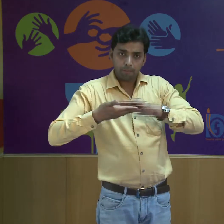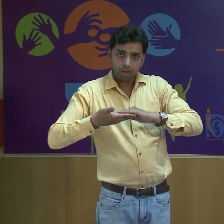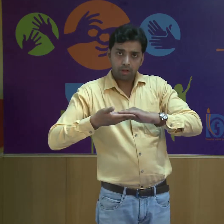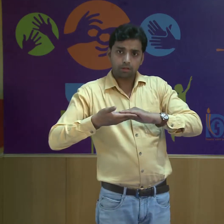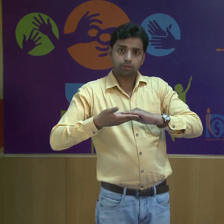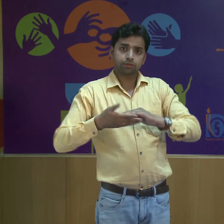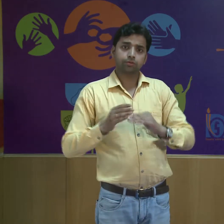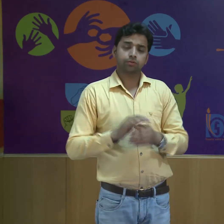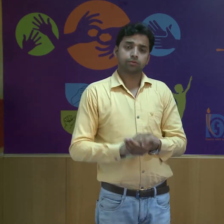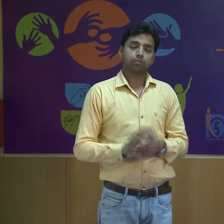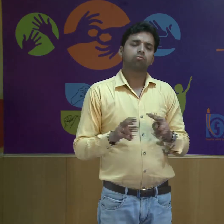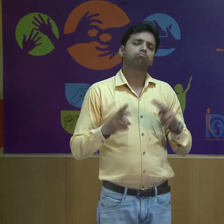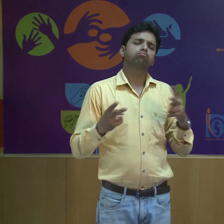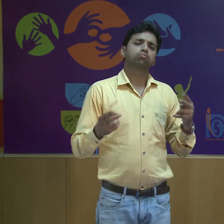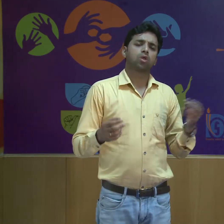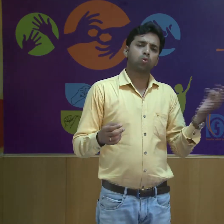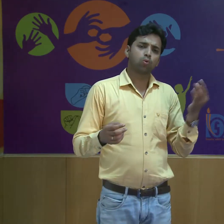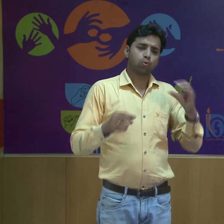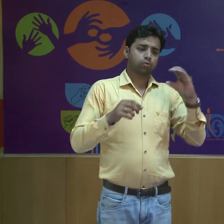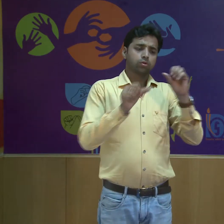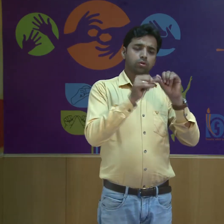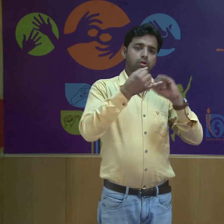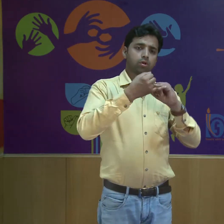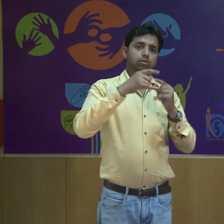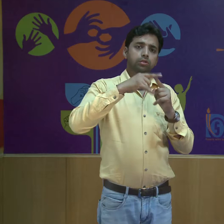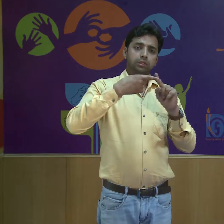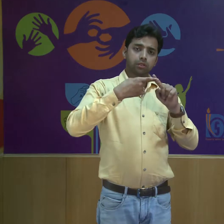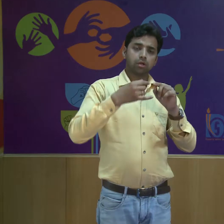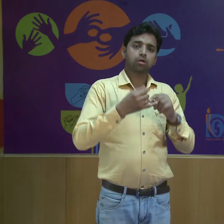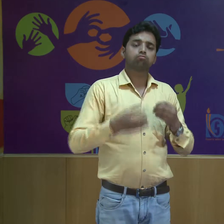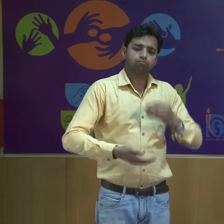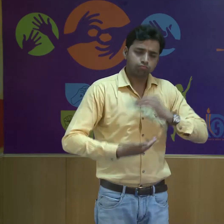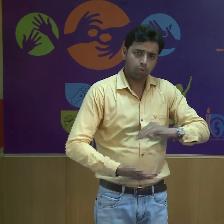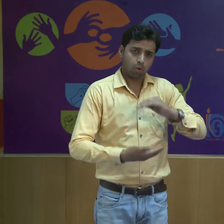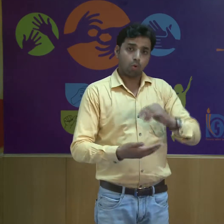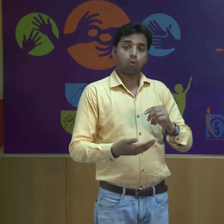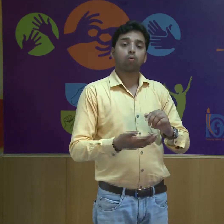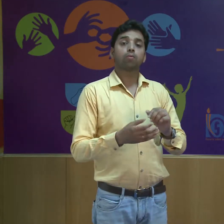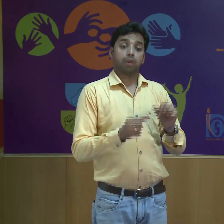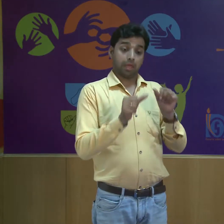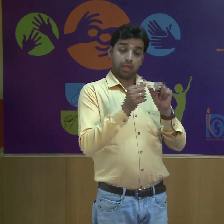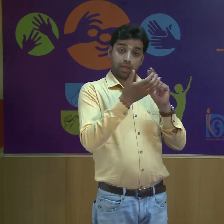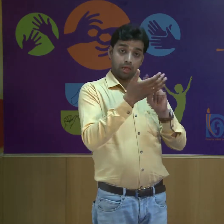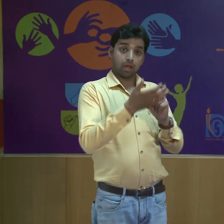marriages, many new castes were born through Anuloma